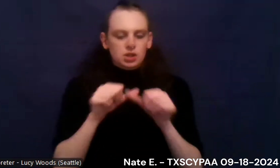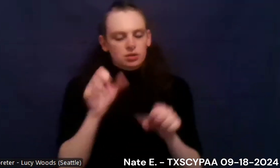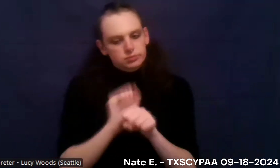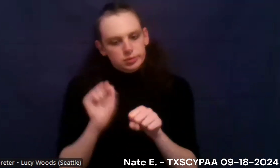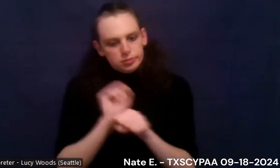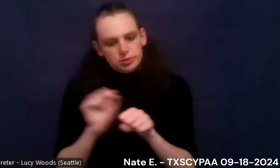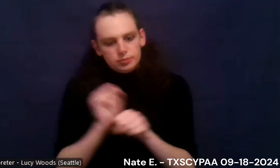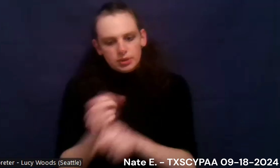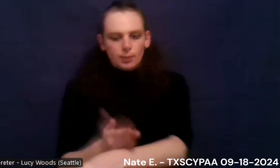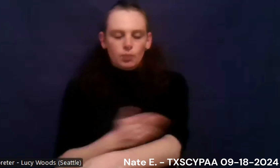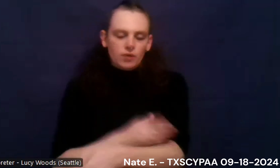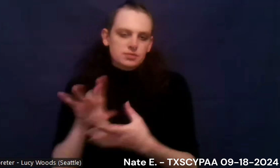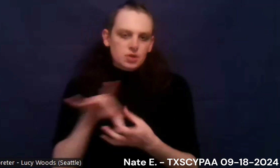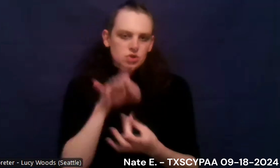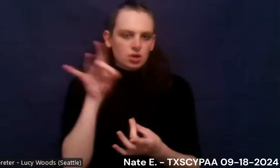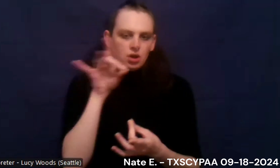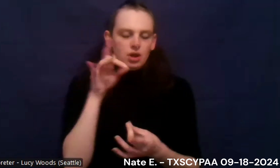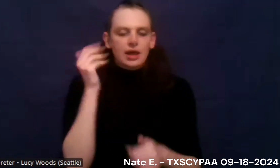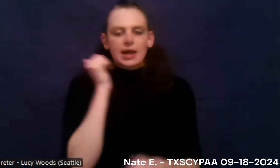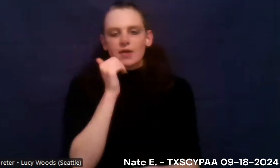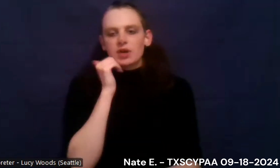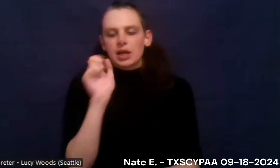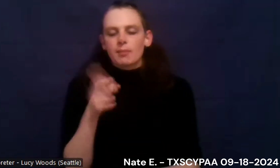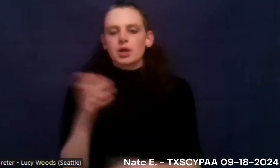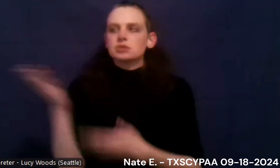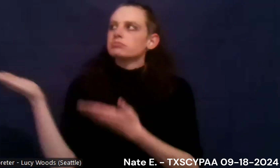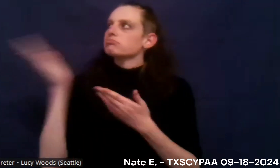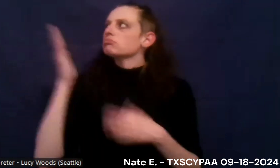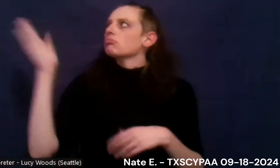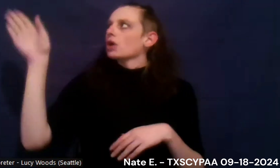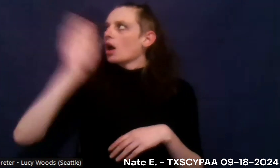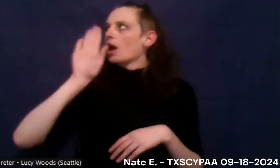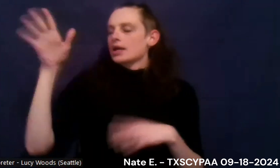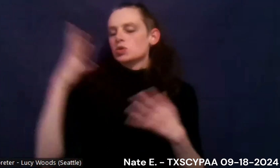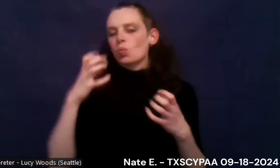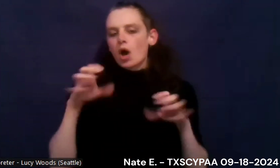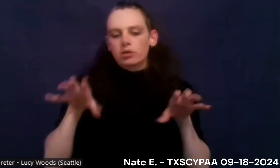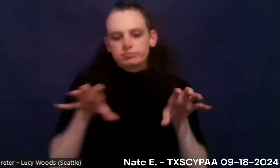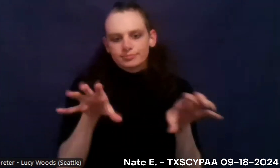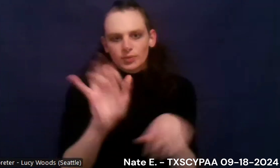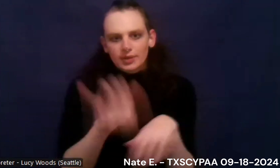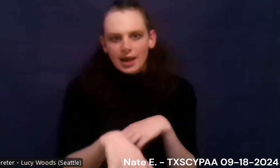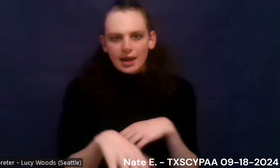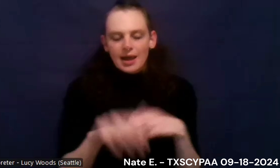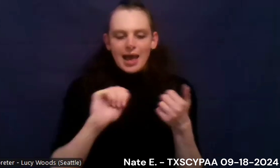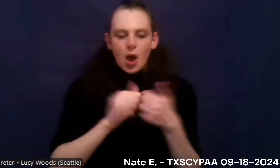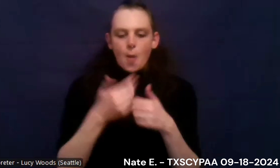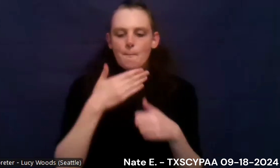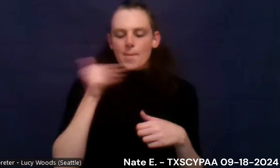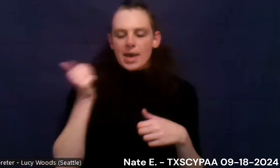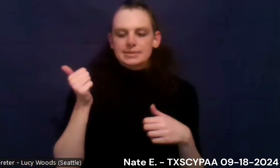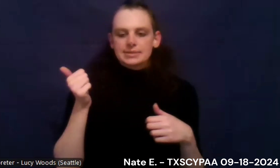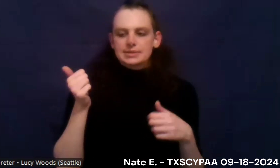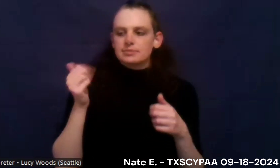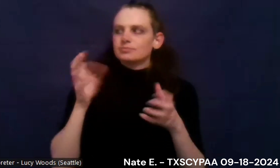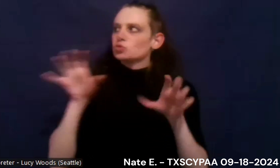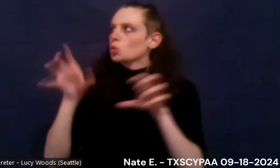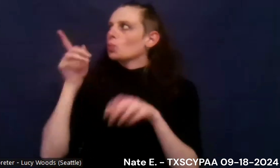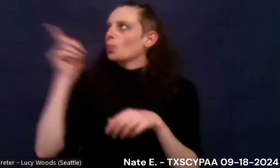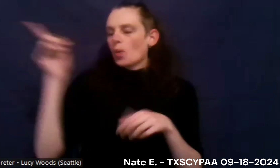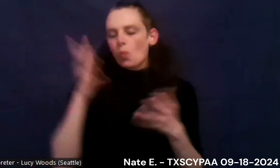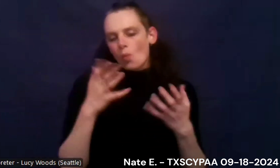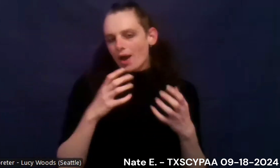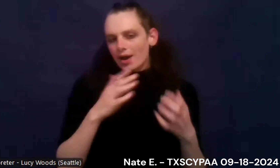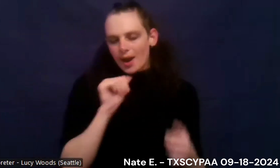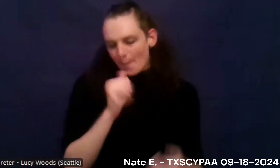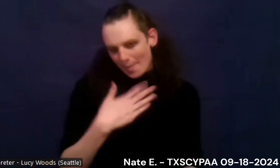carry the vision of God's will into all of our activities. How can I best serve thee? Thy will, not mine, be done. These are thoughts which